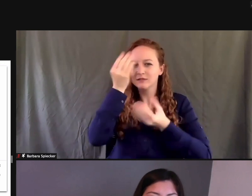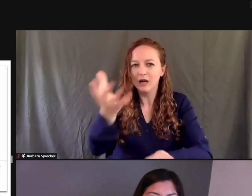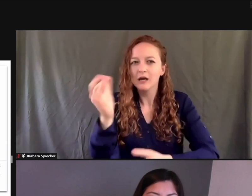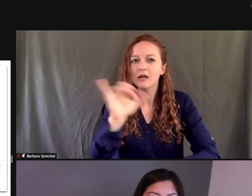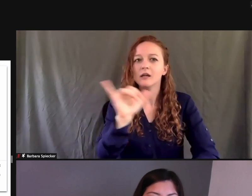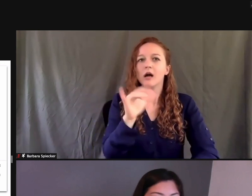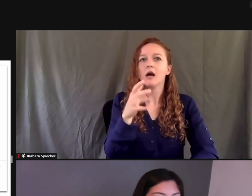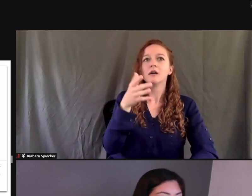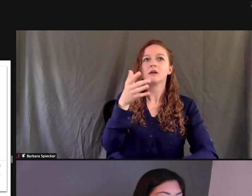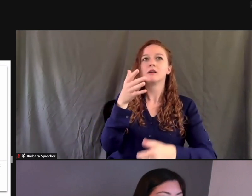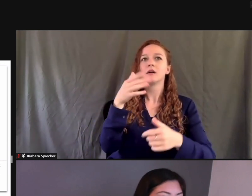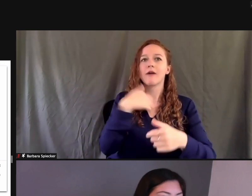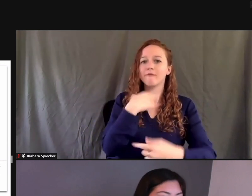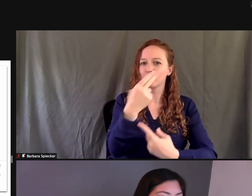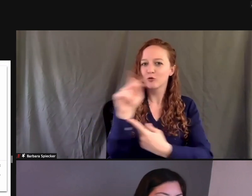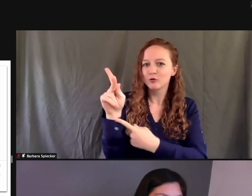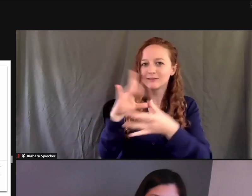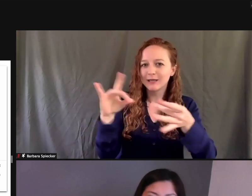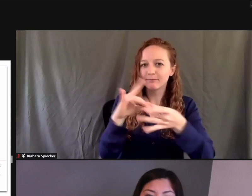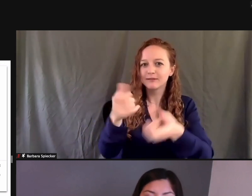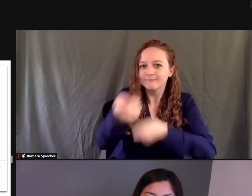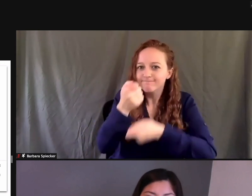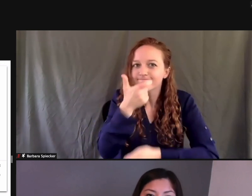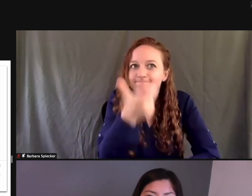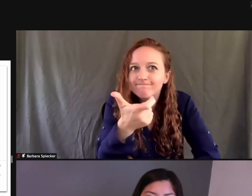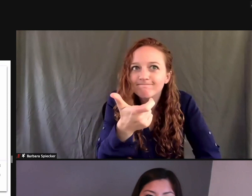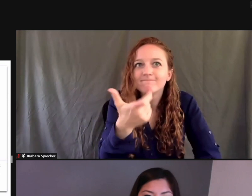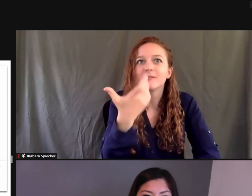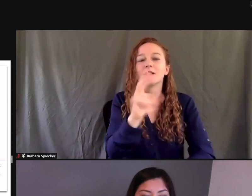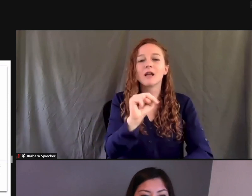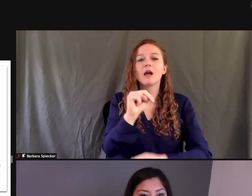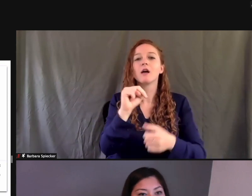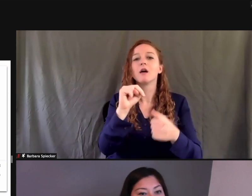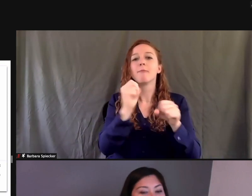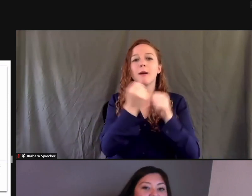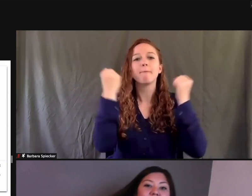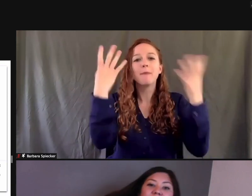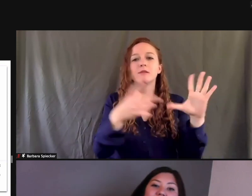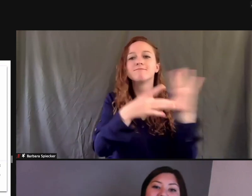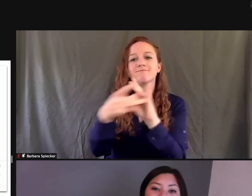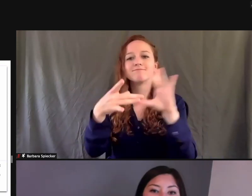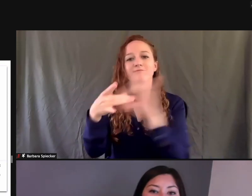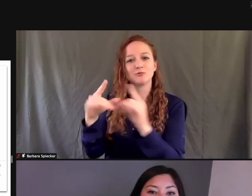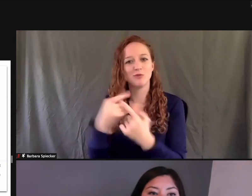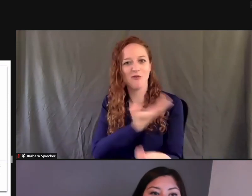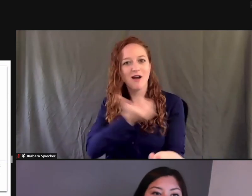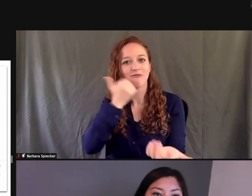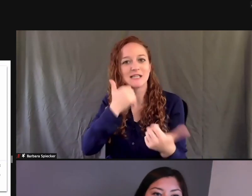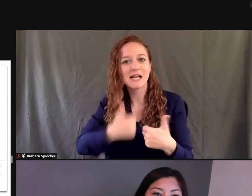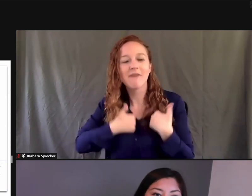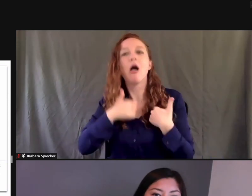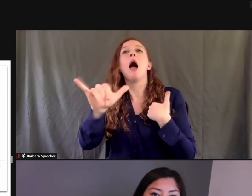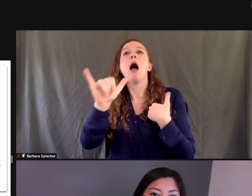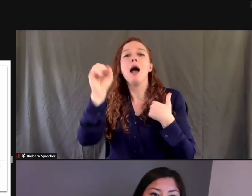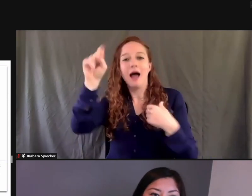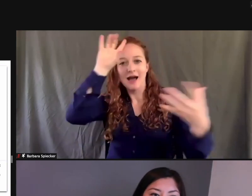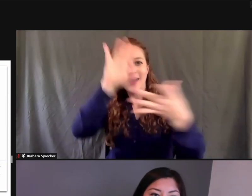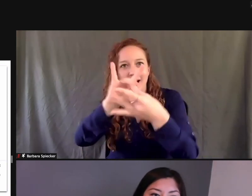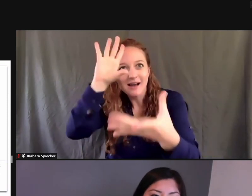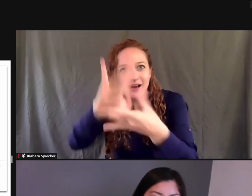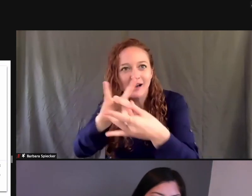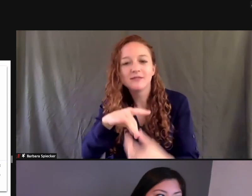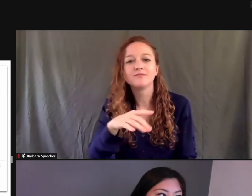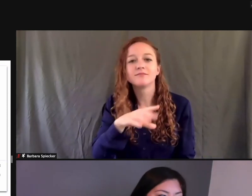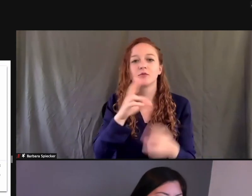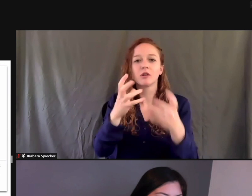cool facts or images that we can also pull and use from. We also make sure to fact check, because if we